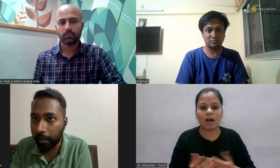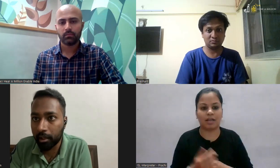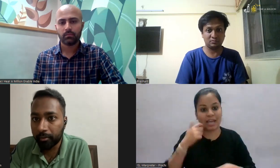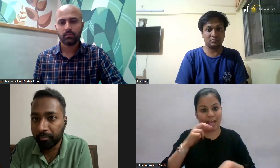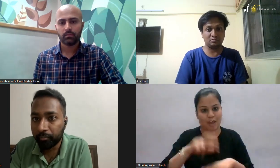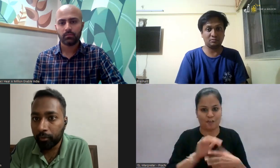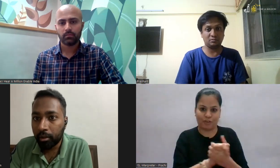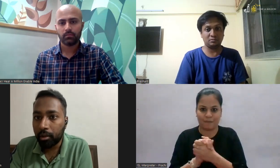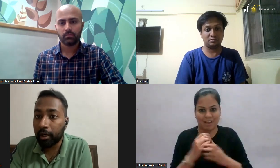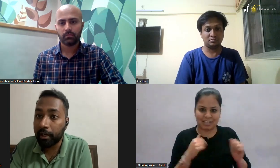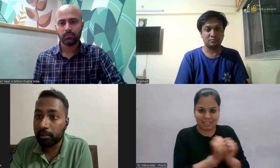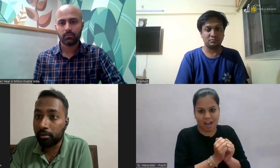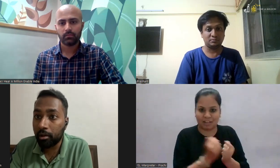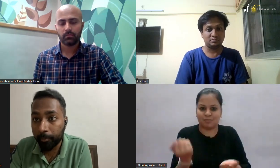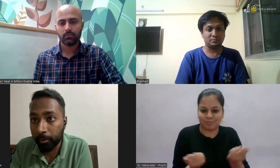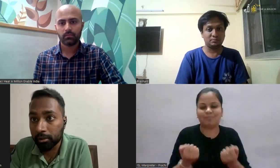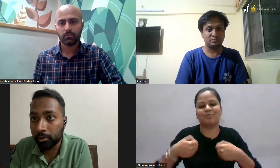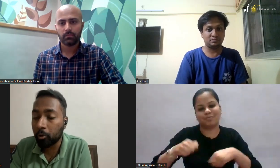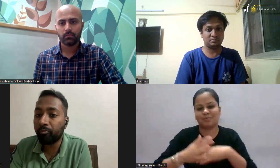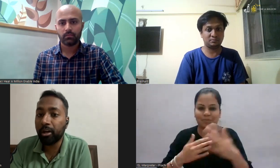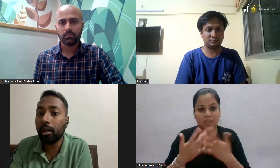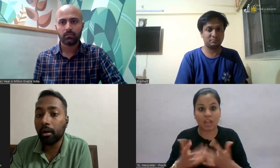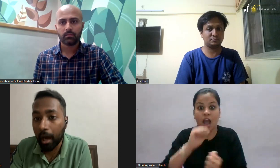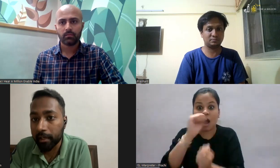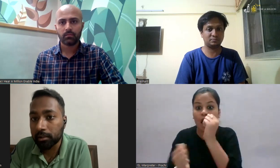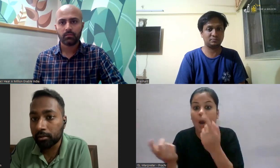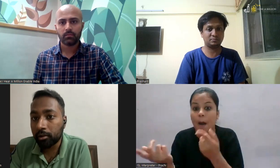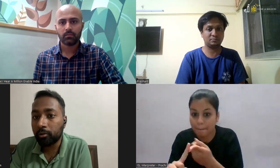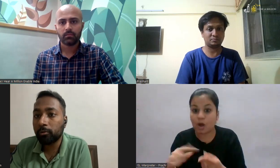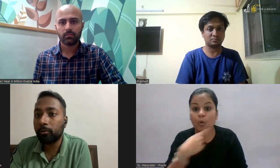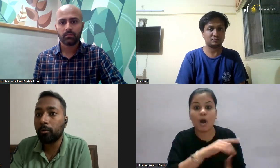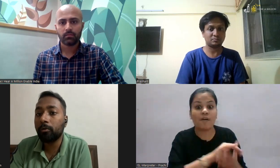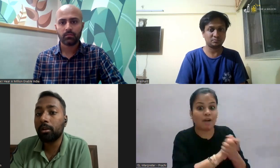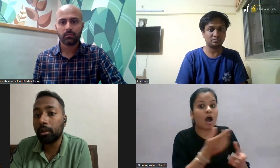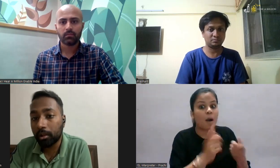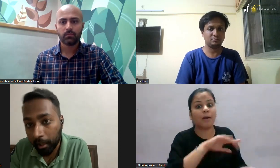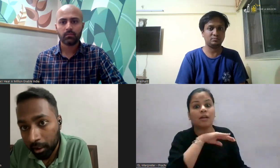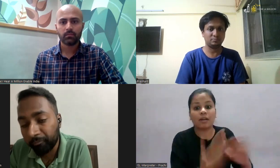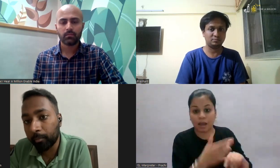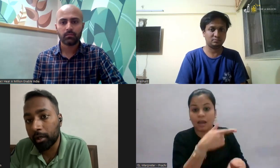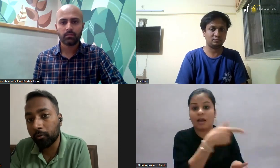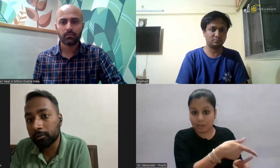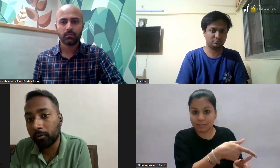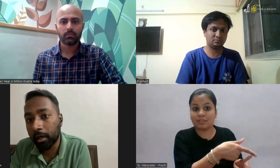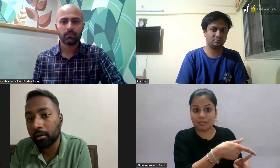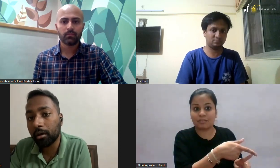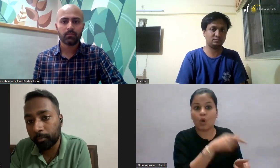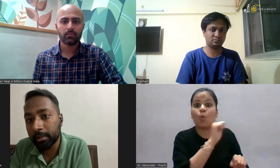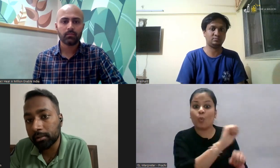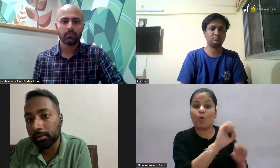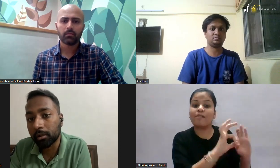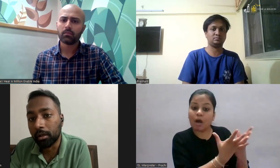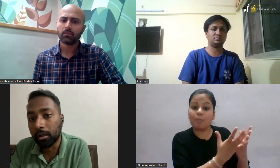friends, right? When accident happens, your friend dies, so their family also get